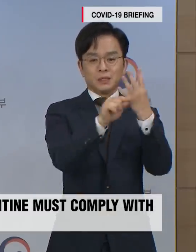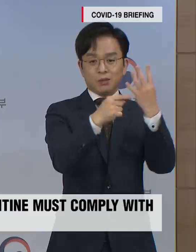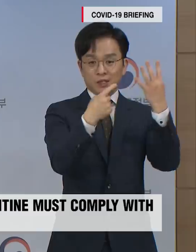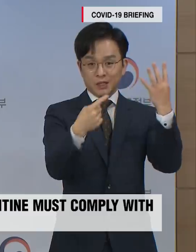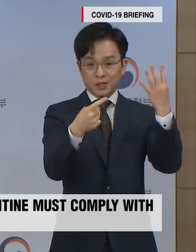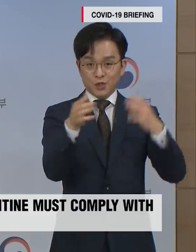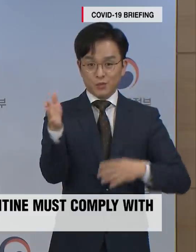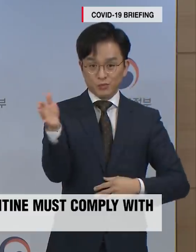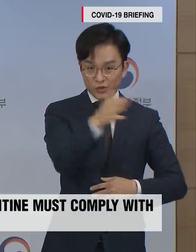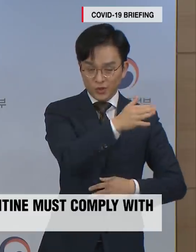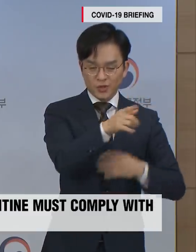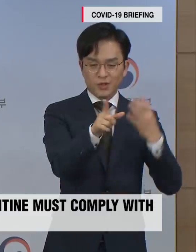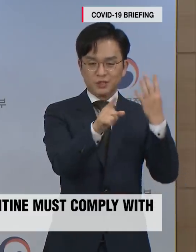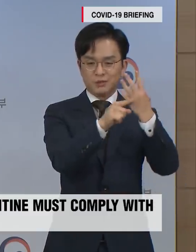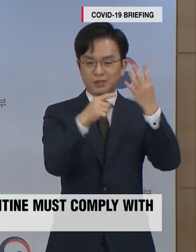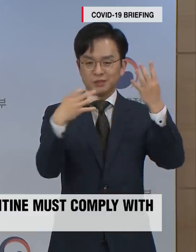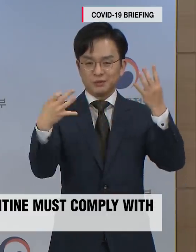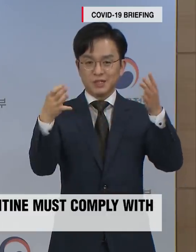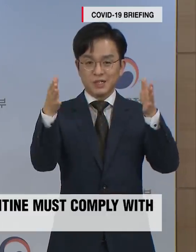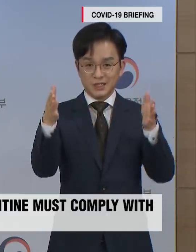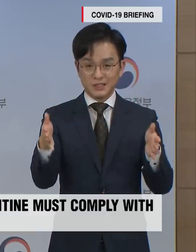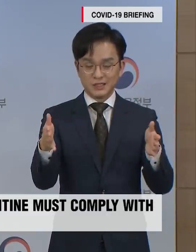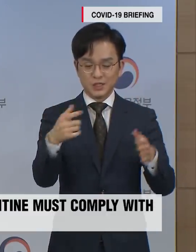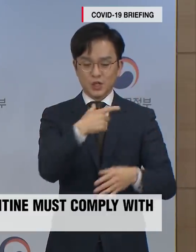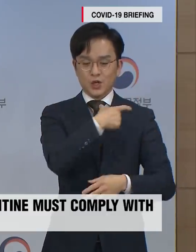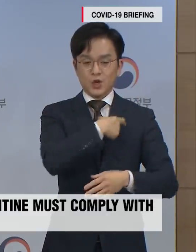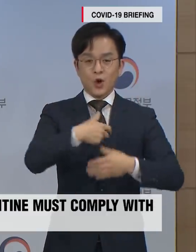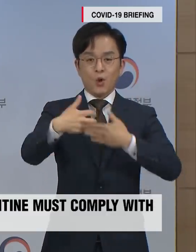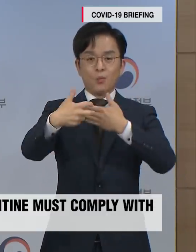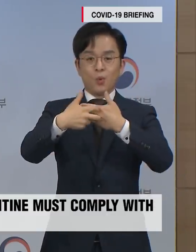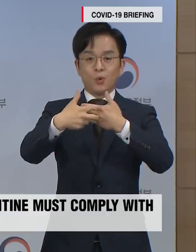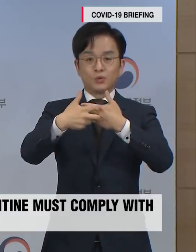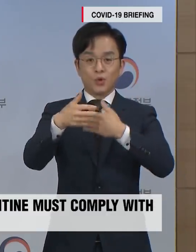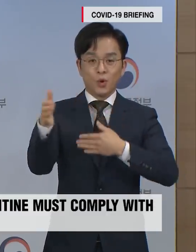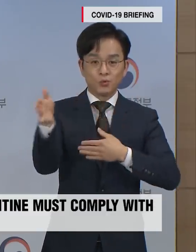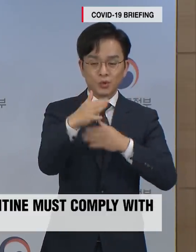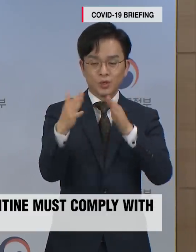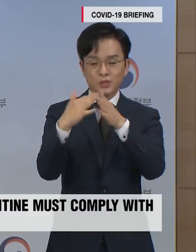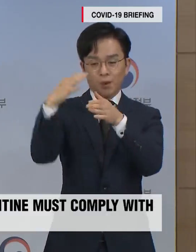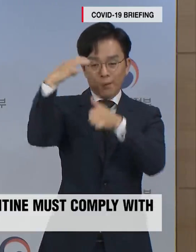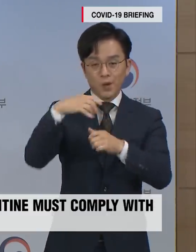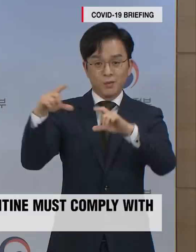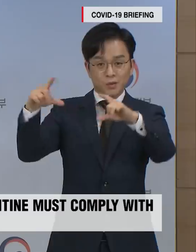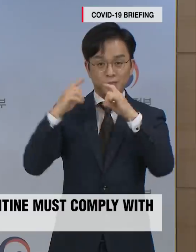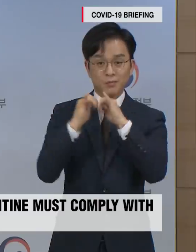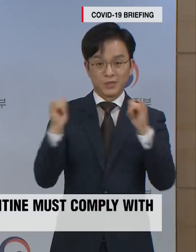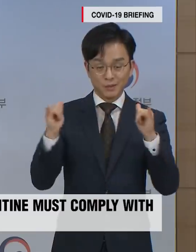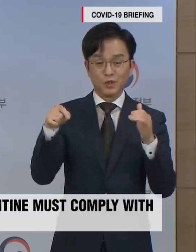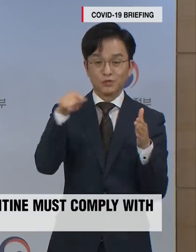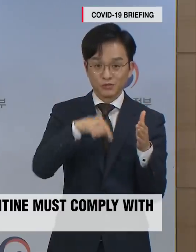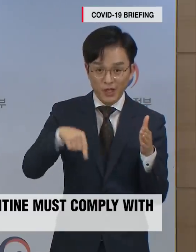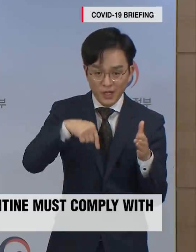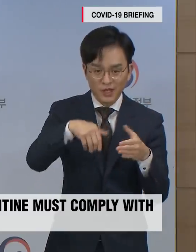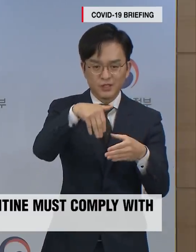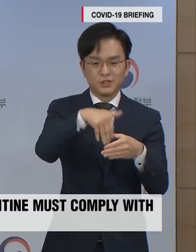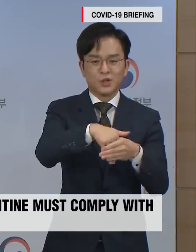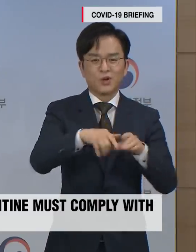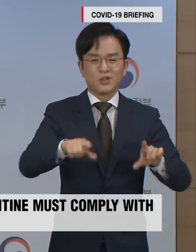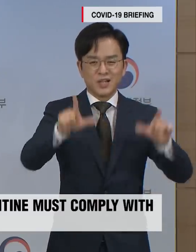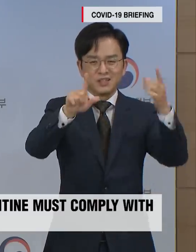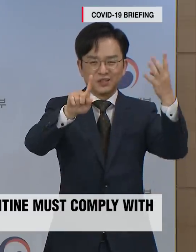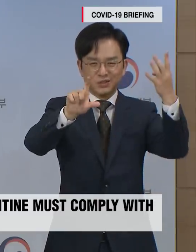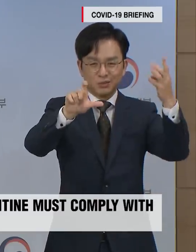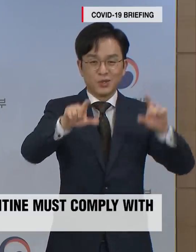self-quarantine. So those who are subject to voting will be those who have received